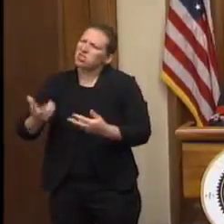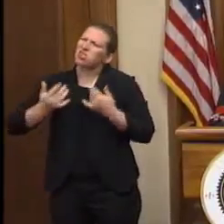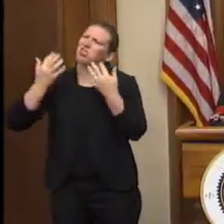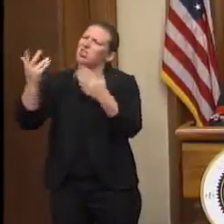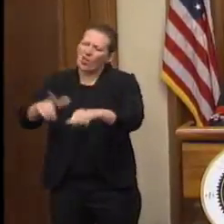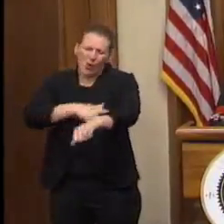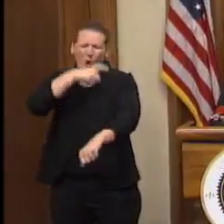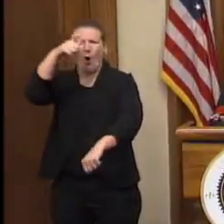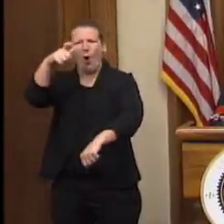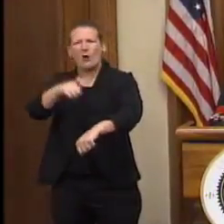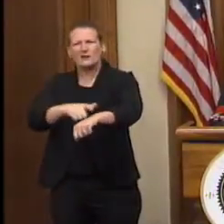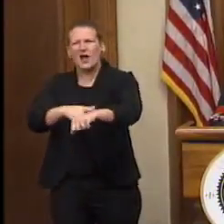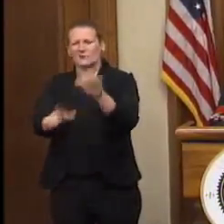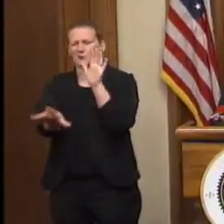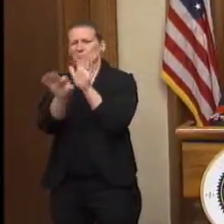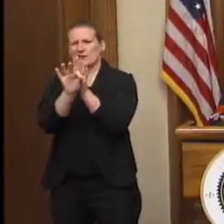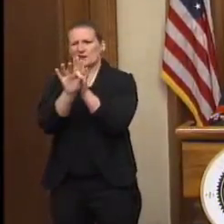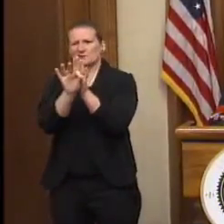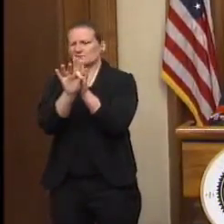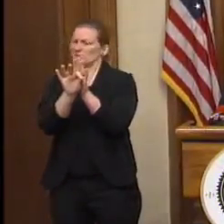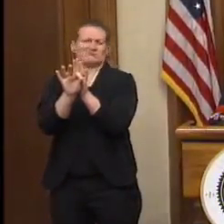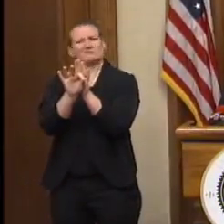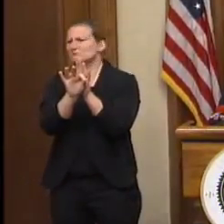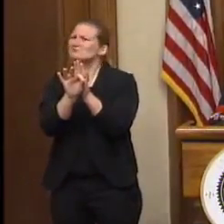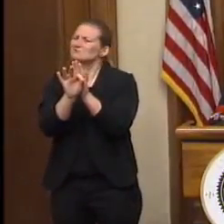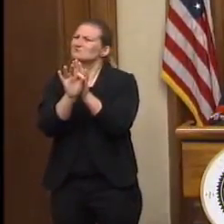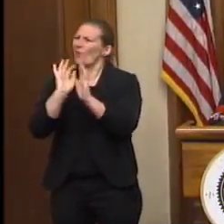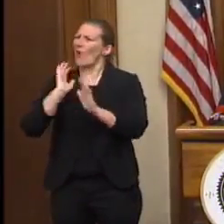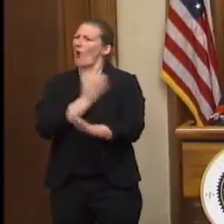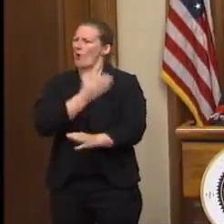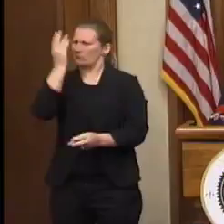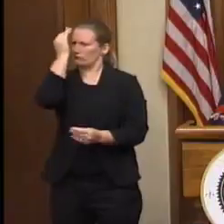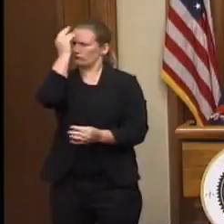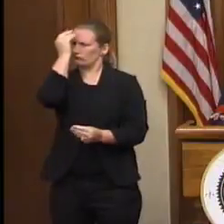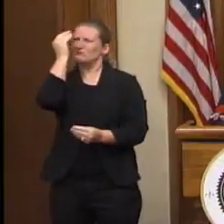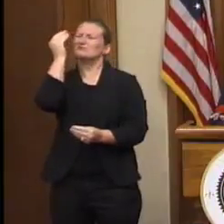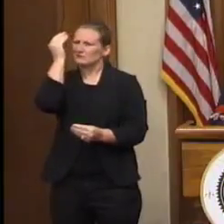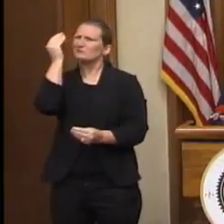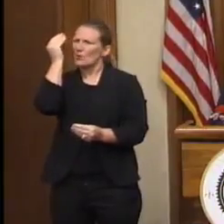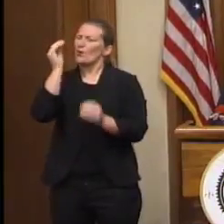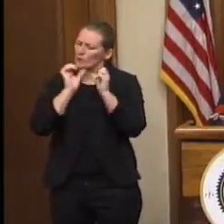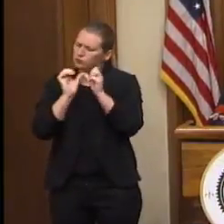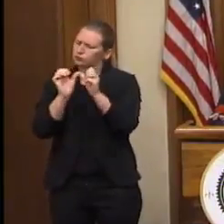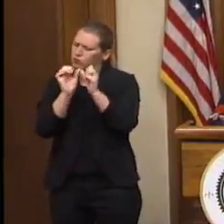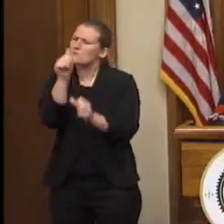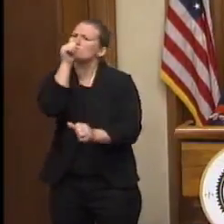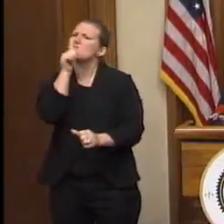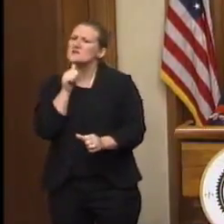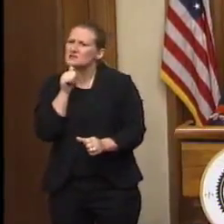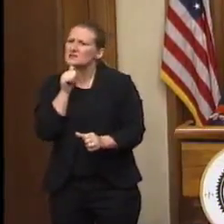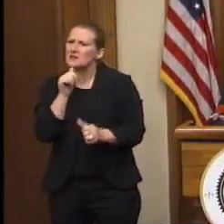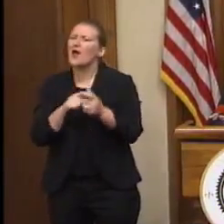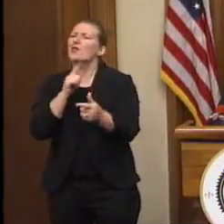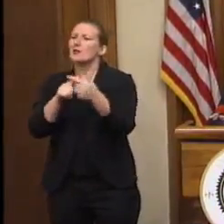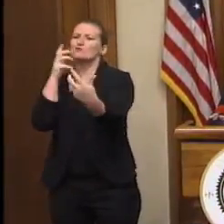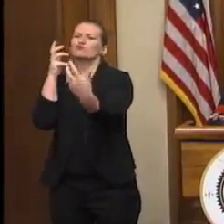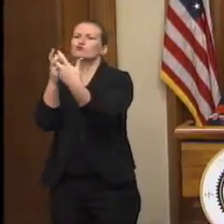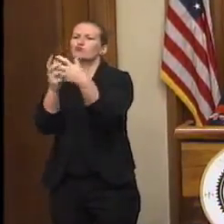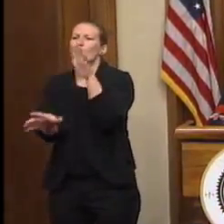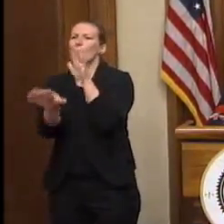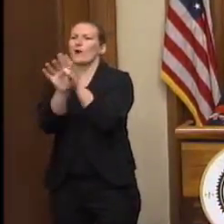always been, we'll take as long as it takes to get it right. And today we got it right with the selection of John